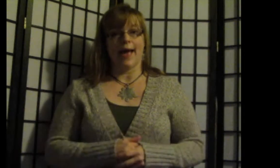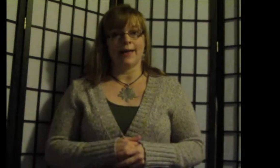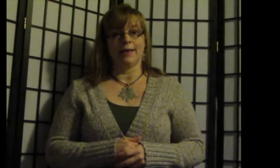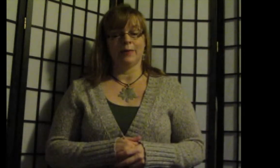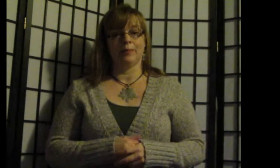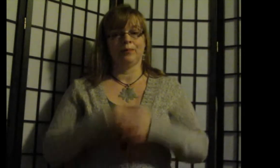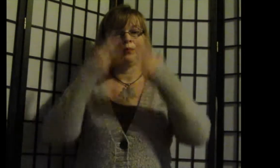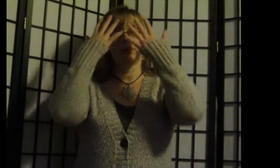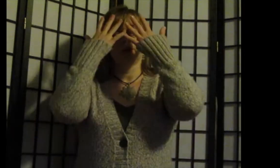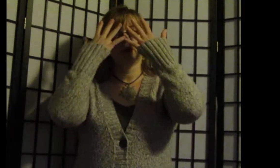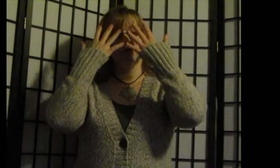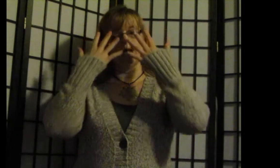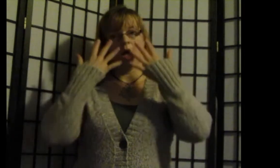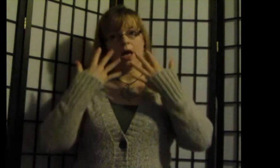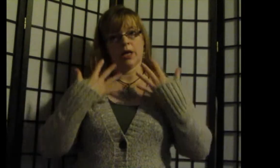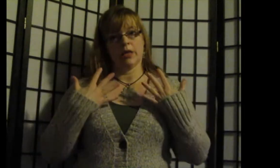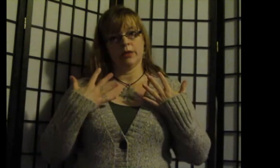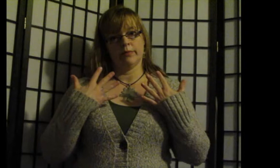sad. Sad.